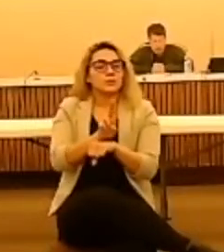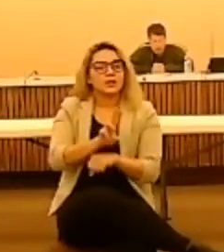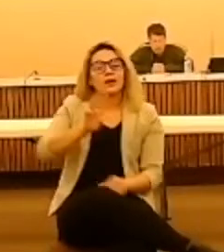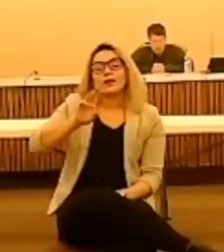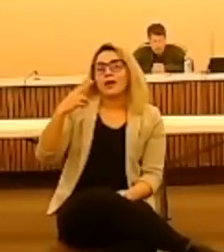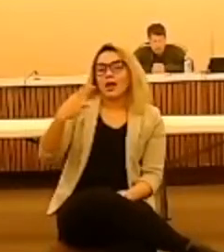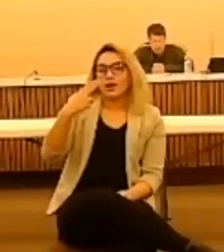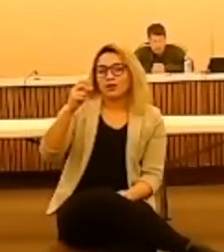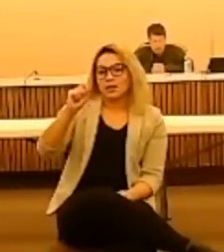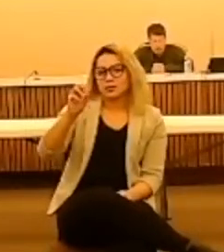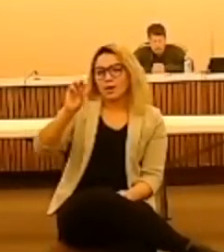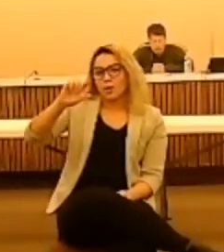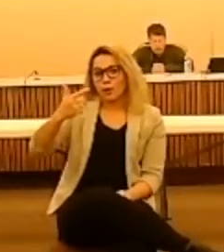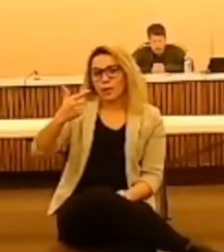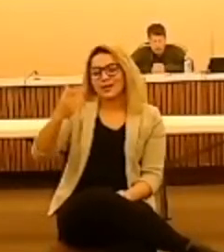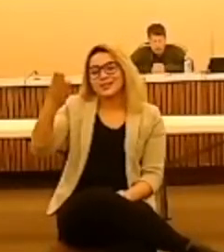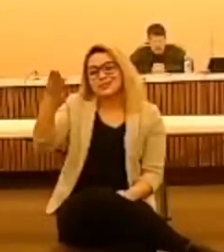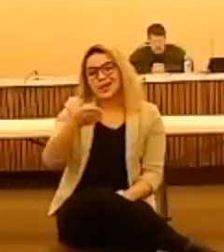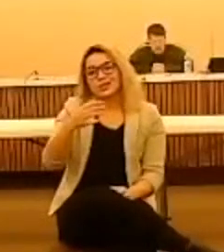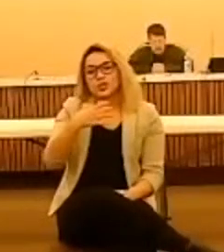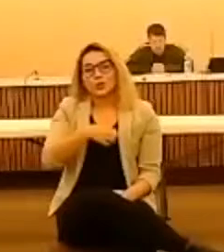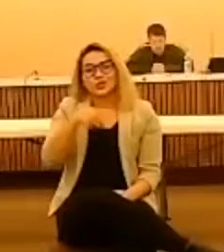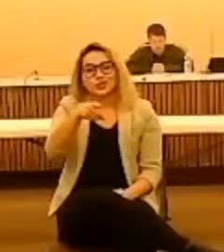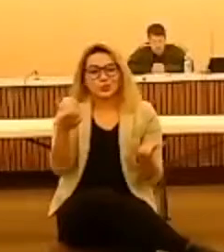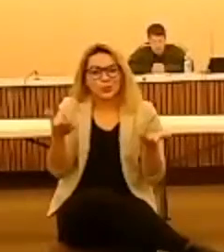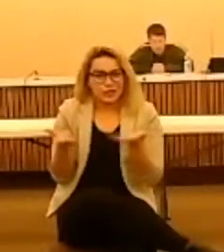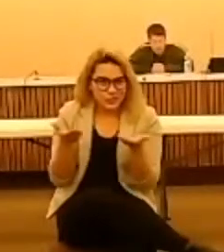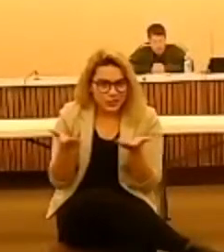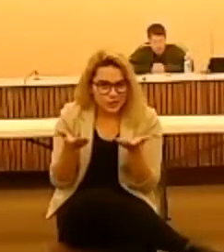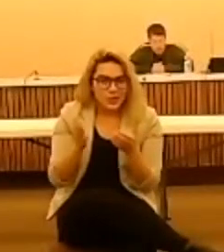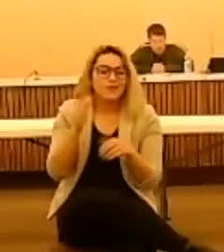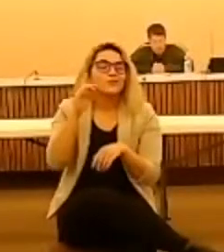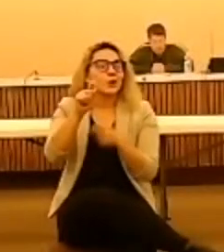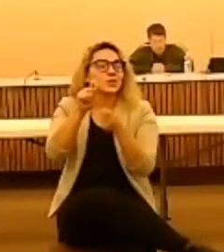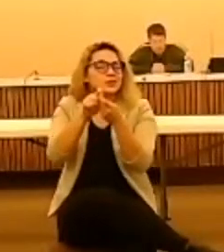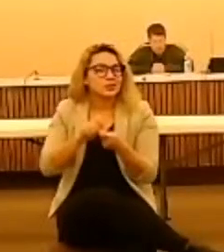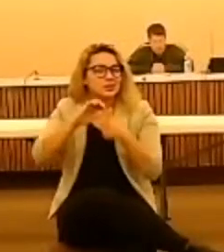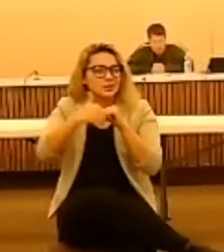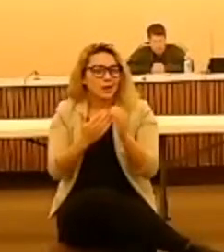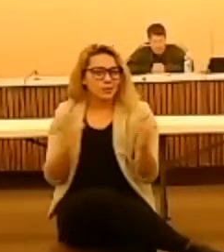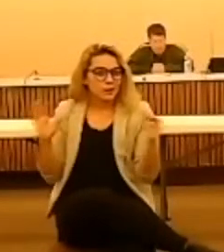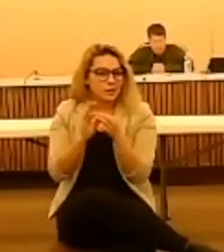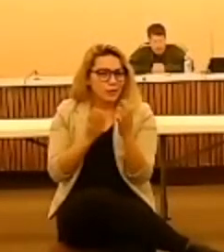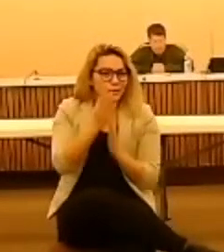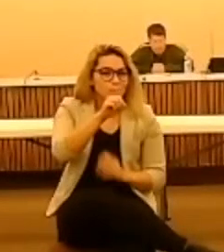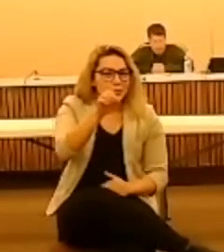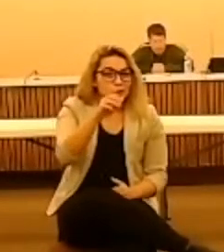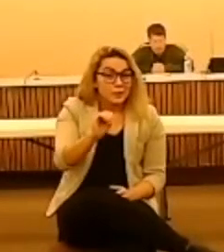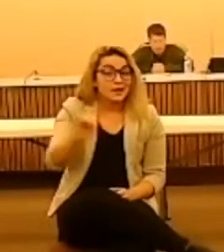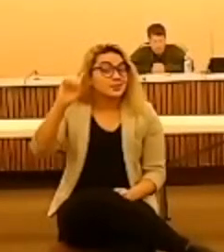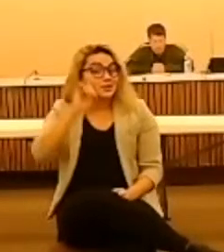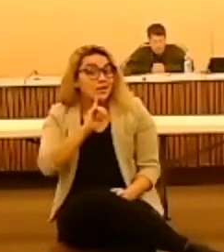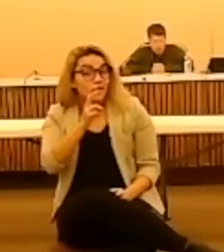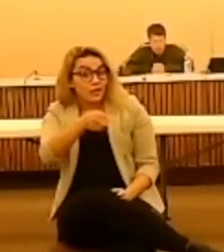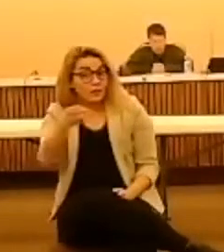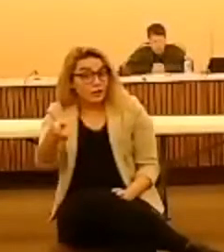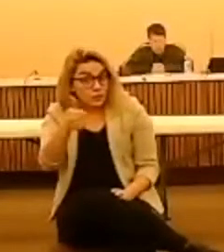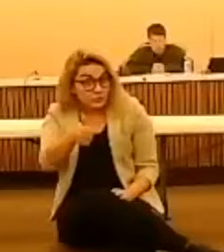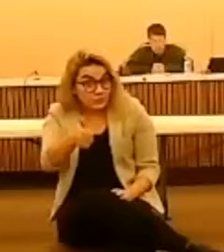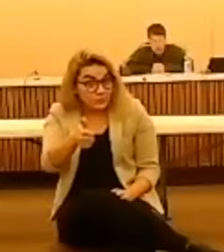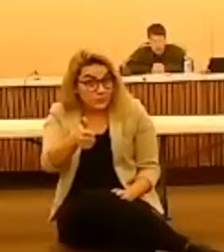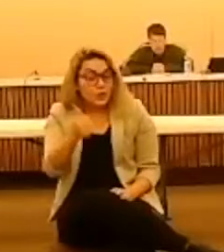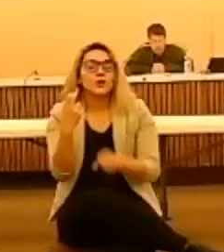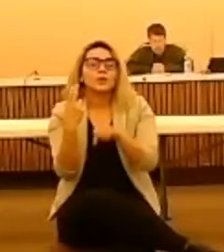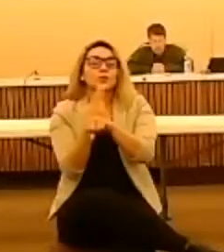henrietta.org/wishyouwerehere for detailed instructions on how to connect via Zoom. For those deaf or hard of hearing, please use